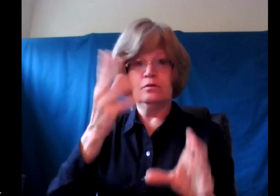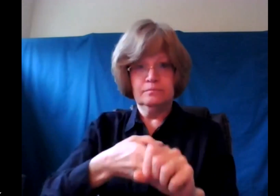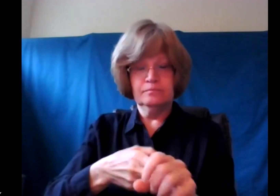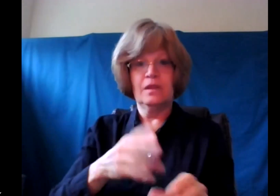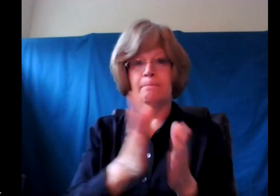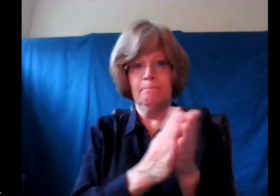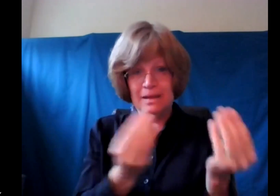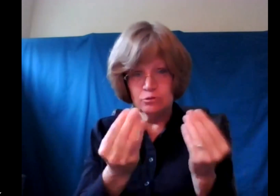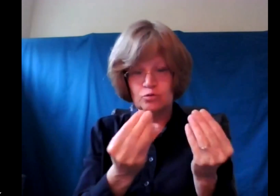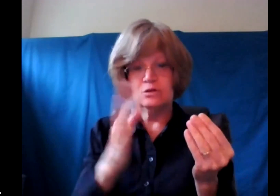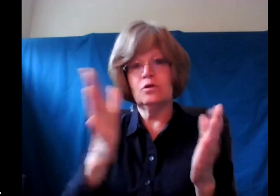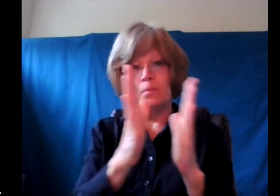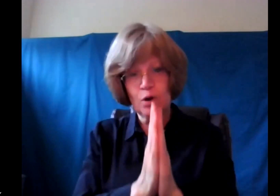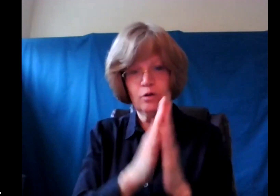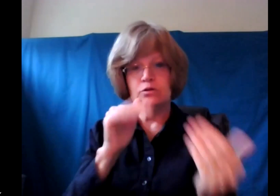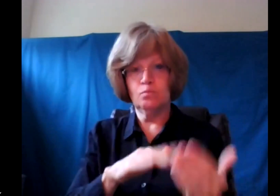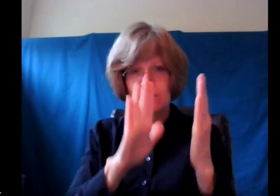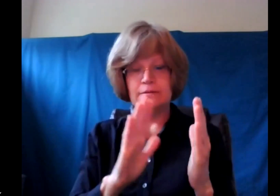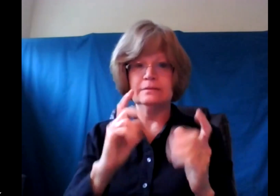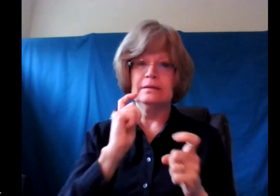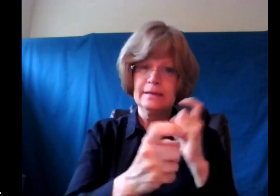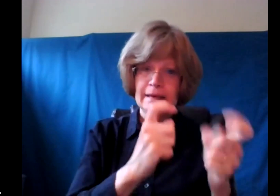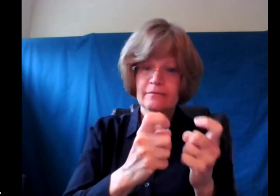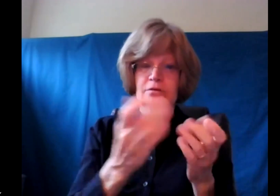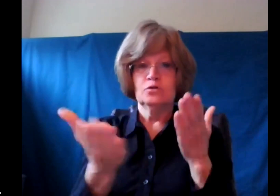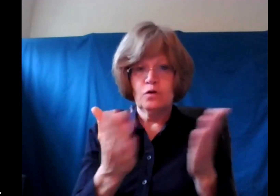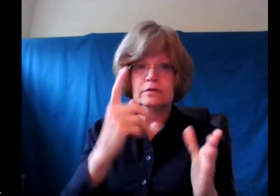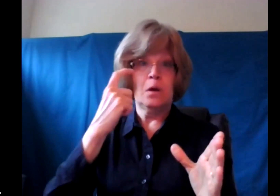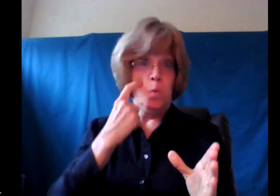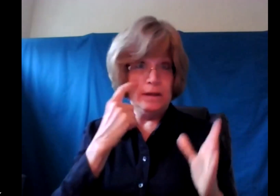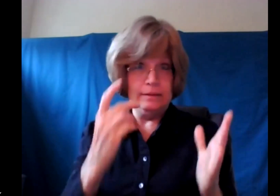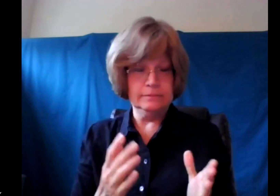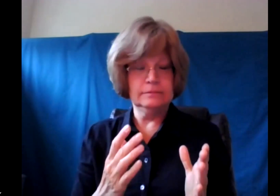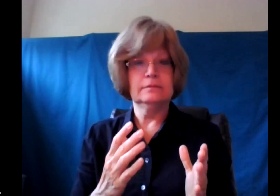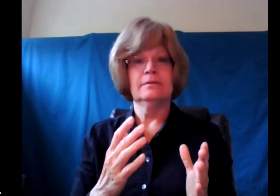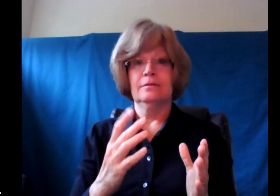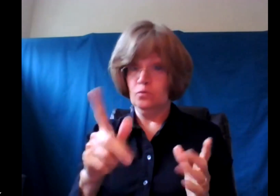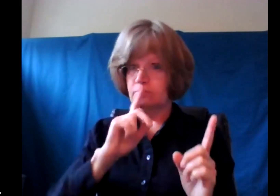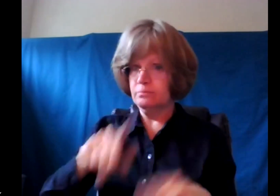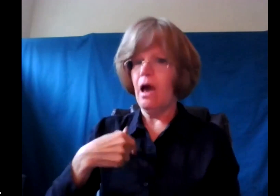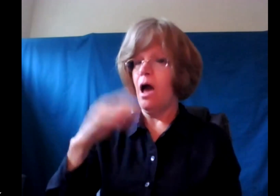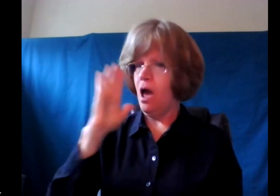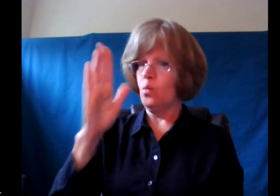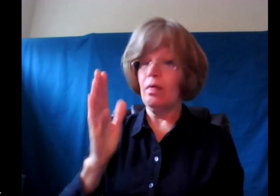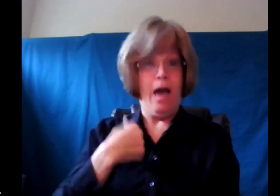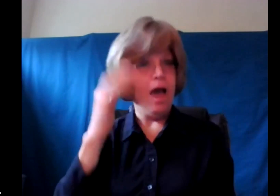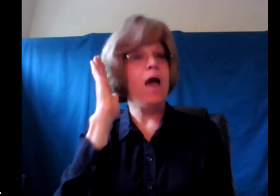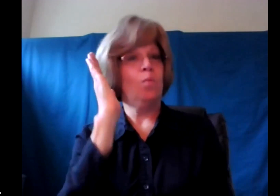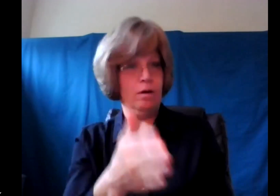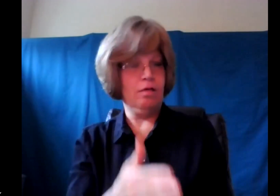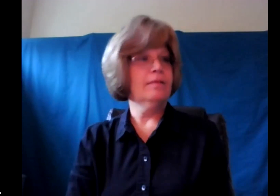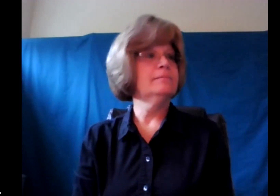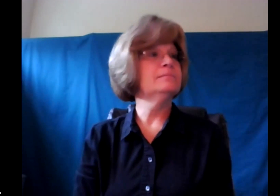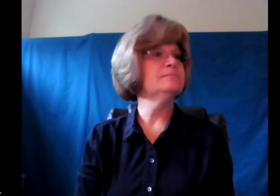participate in its ministries by your prayers, your presence, your gifts, your service, and your witness? If so, your response is,